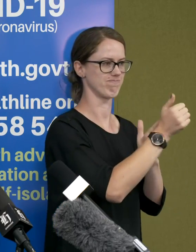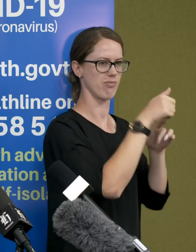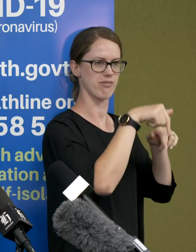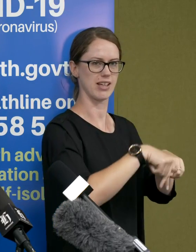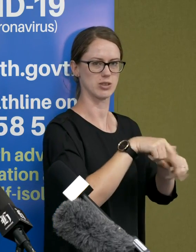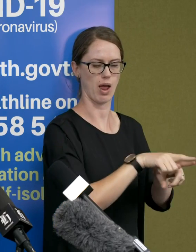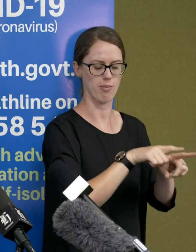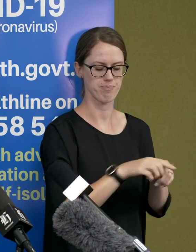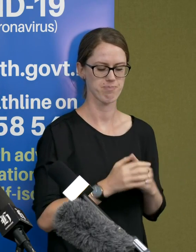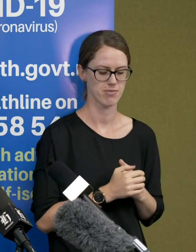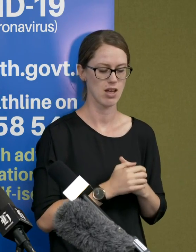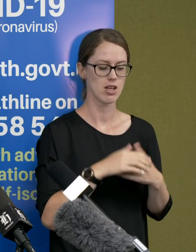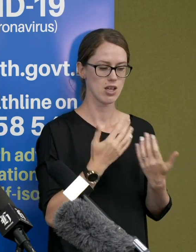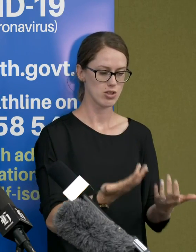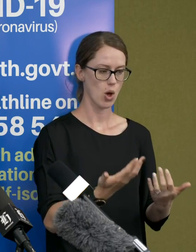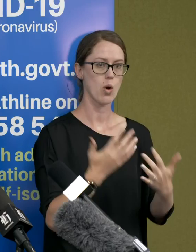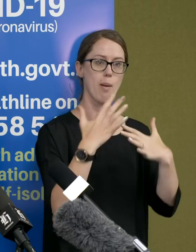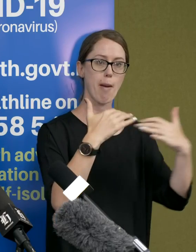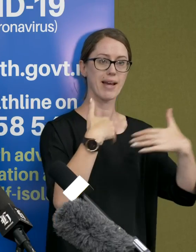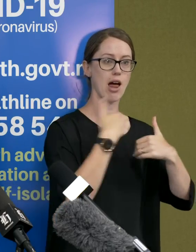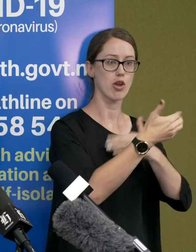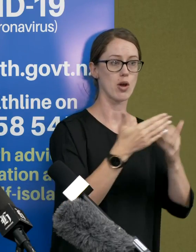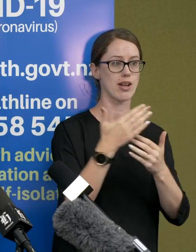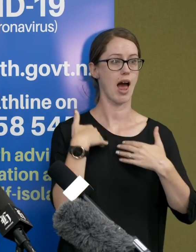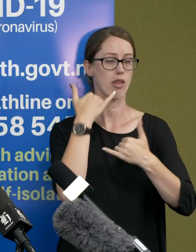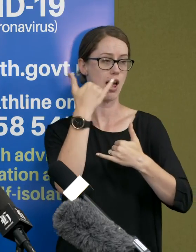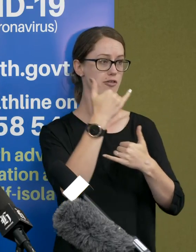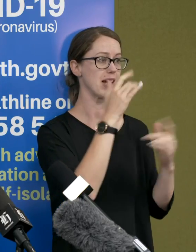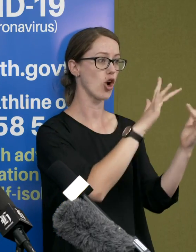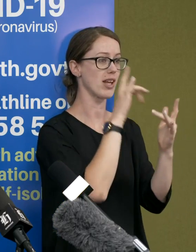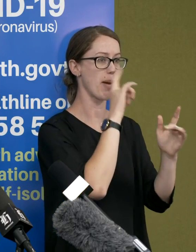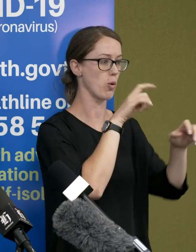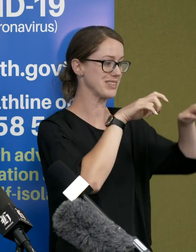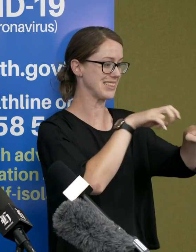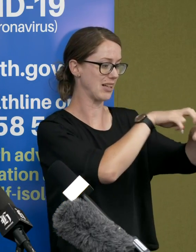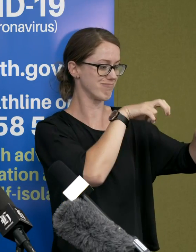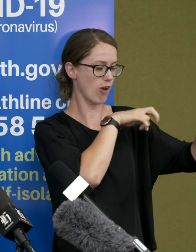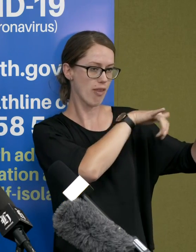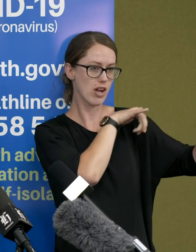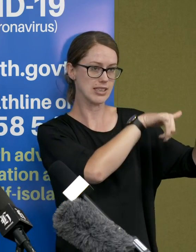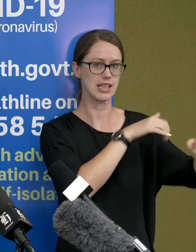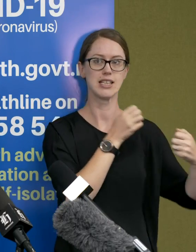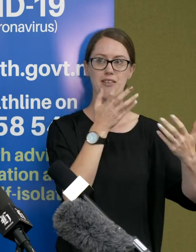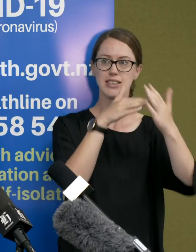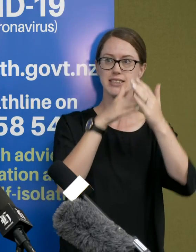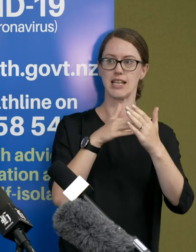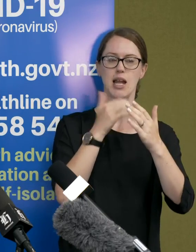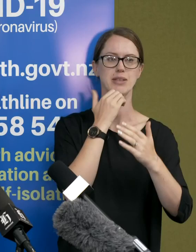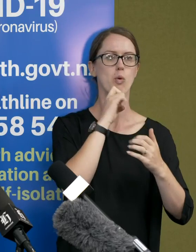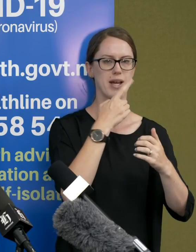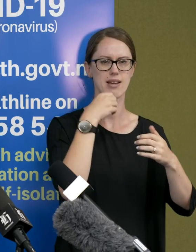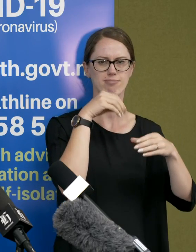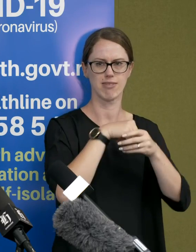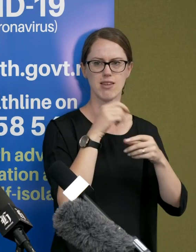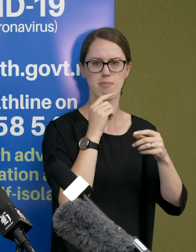Unit and Healthline have been contacting those close contacts on those flights. I have given the seat numbers, and they will be in the media